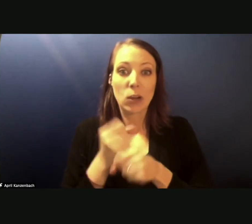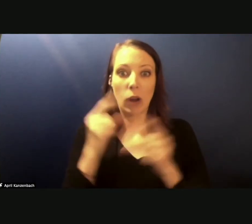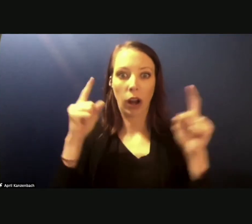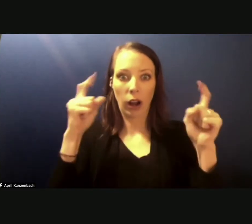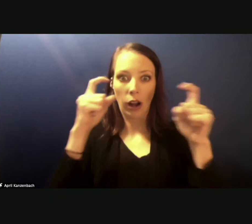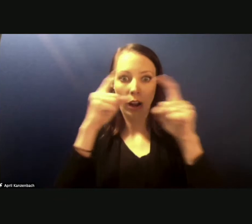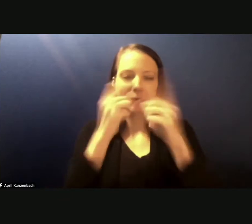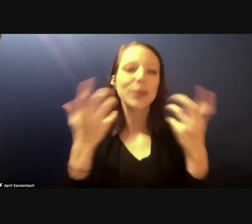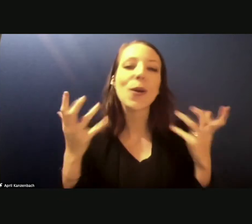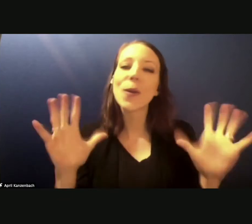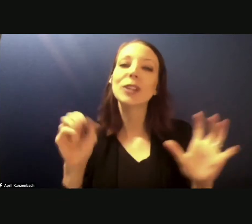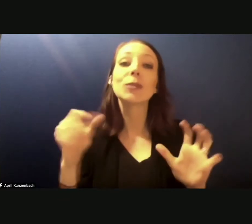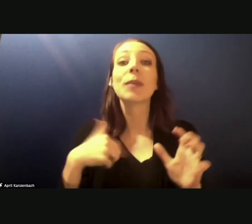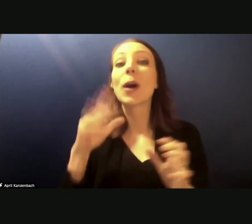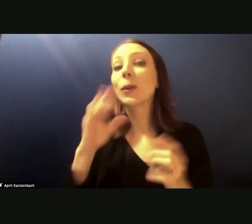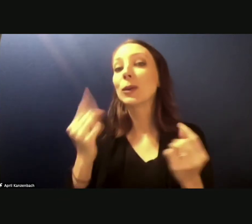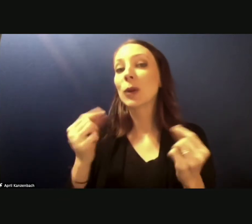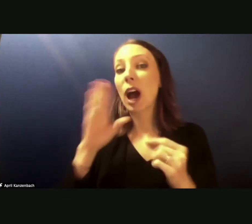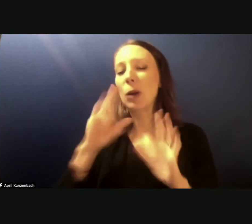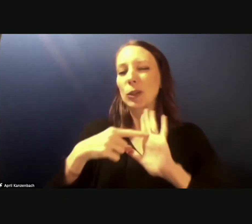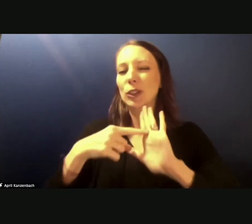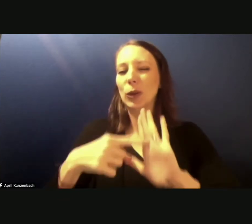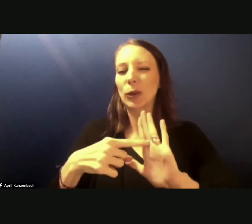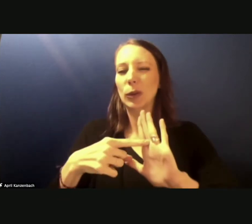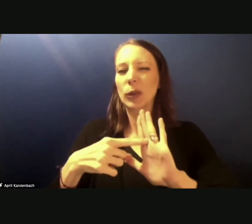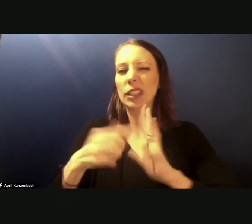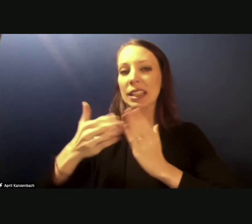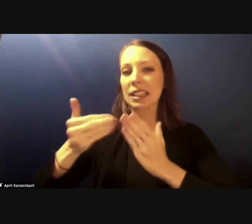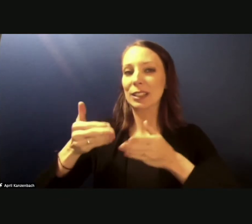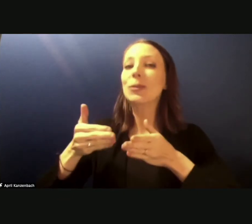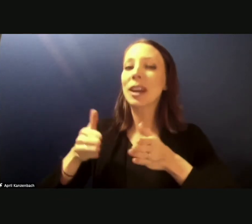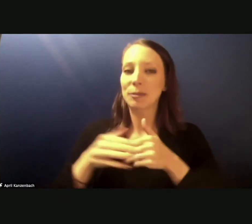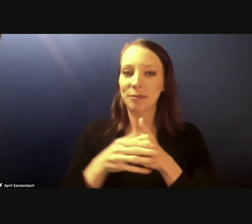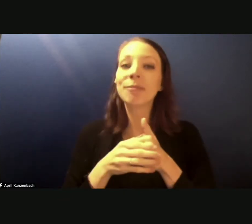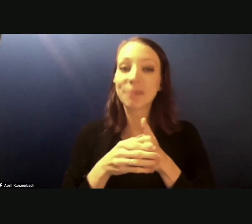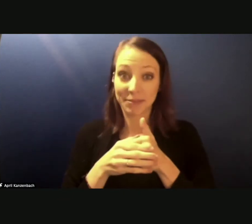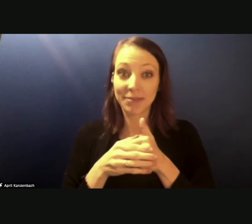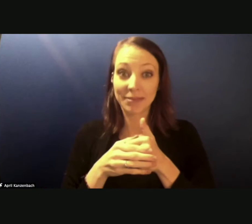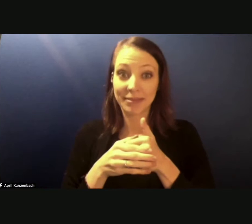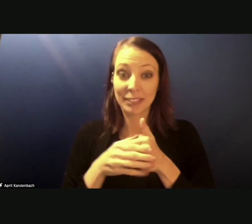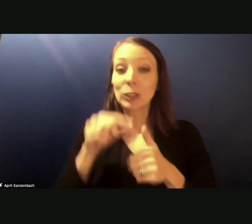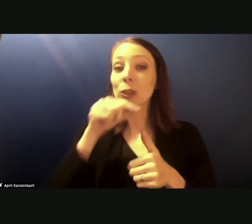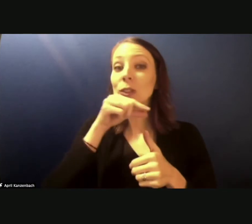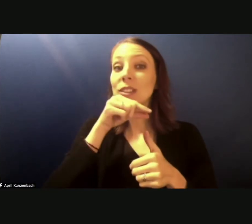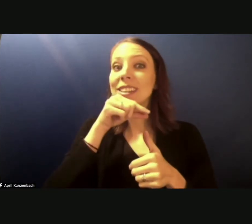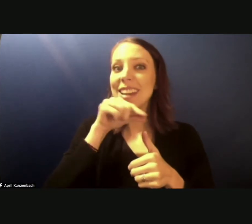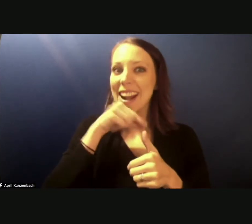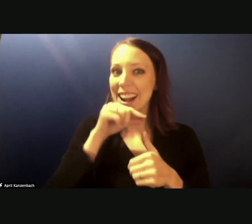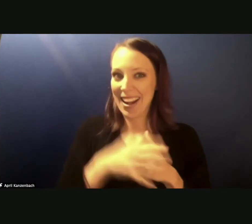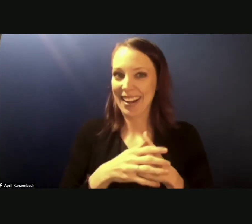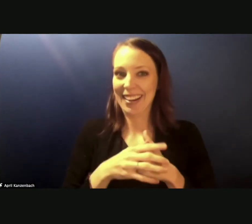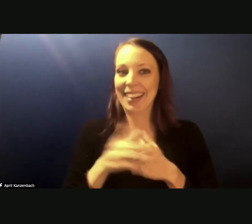complicated. So what I'm going to do is I'm going to show you the easy way to do turkey this